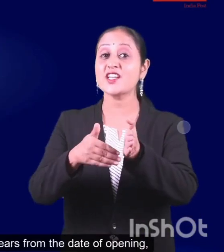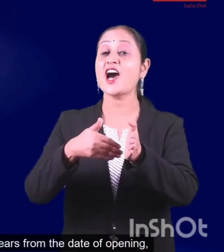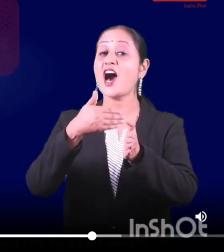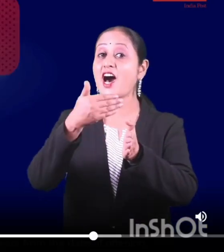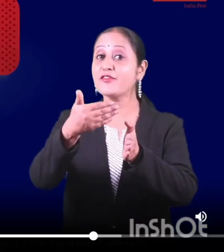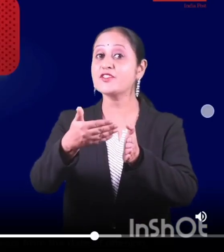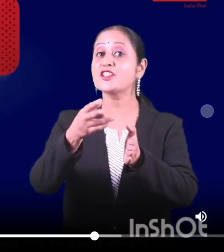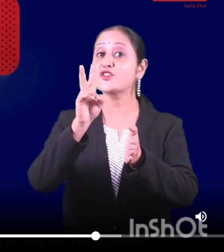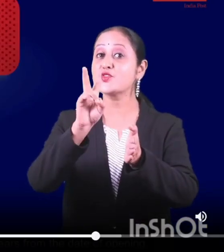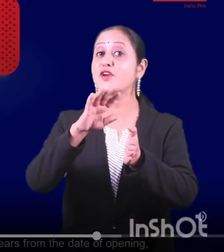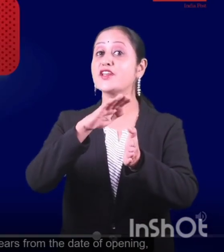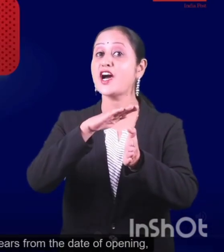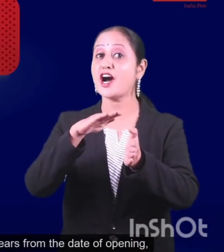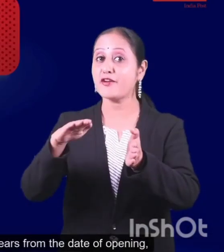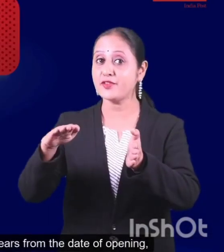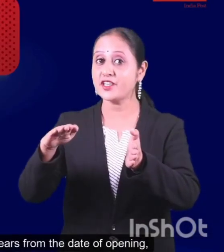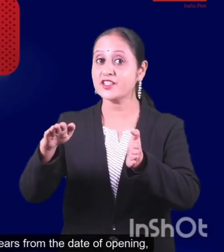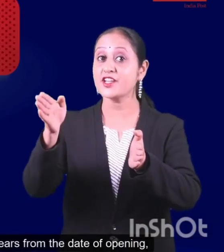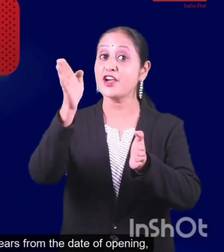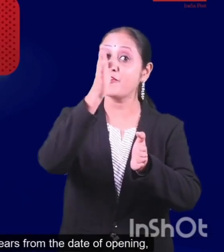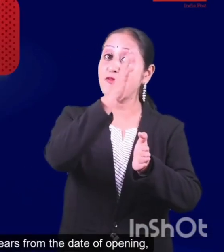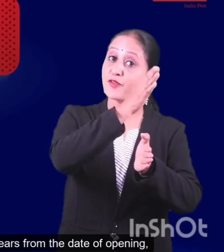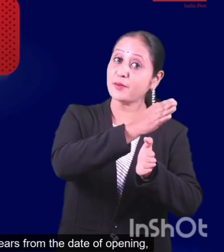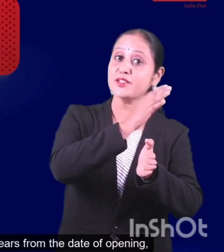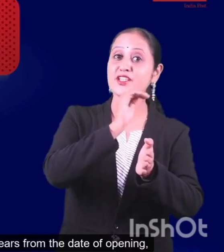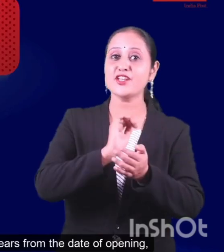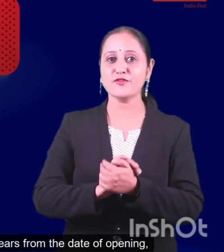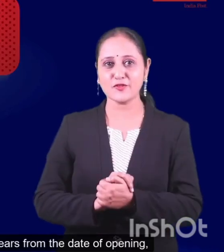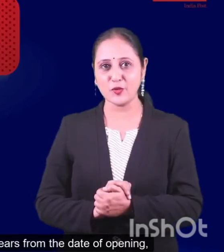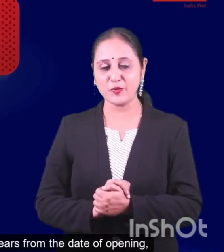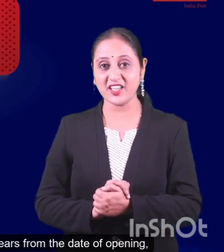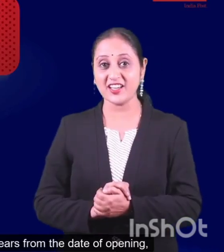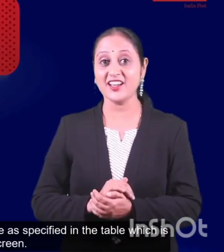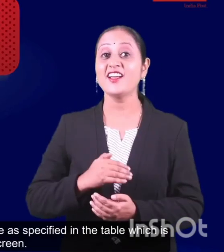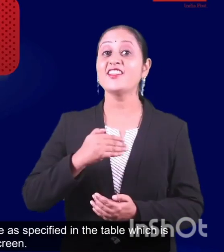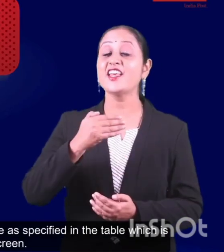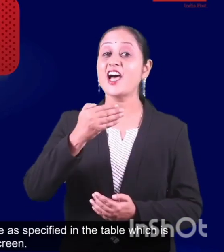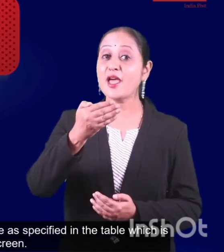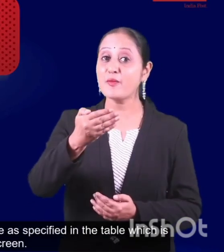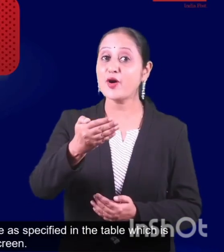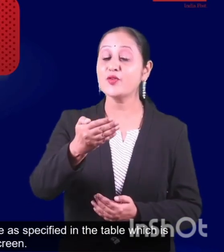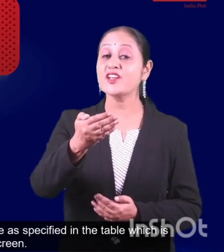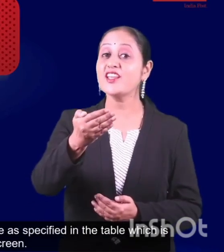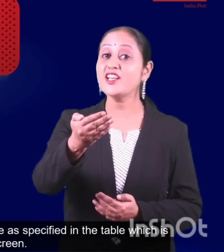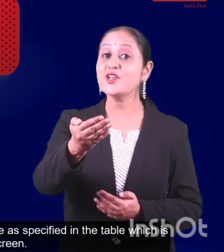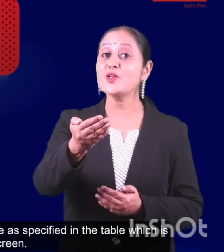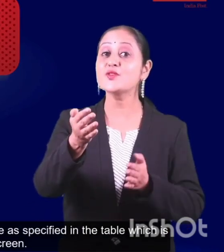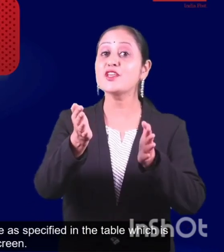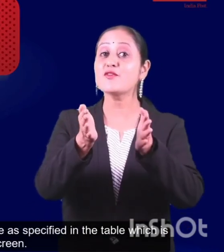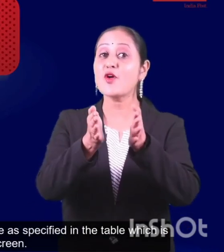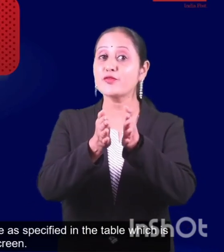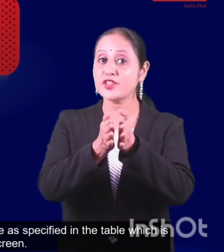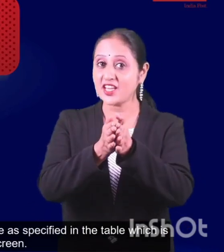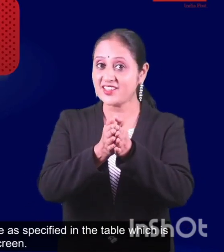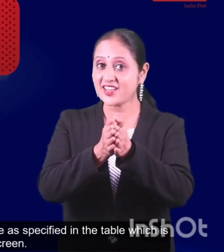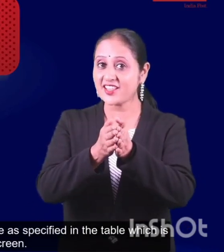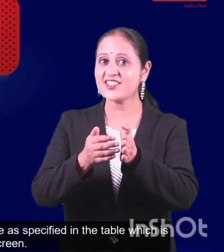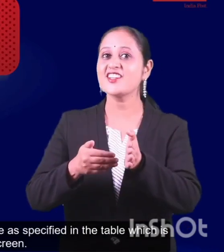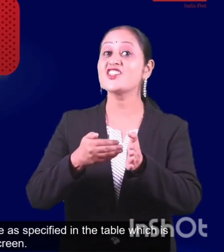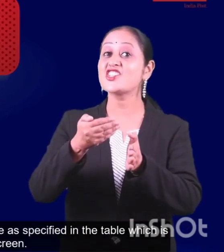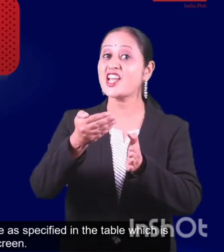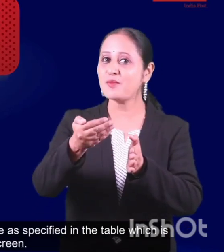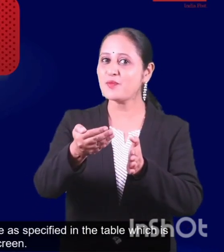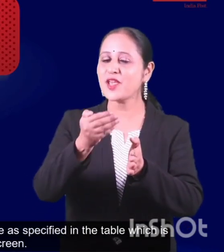account is closed after 2.5 years from the date of opening, the amount inclusive